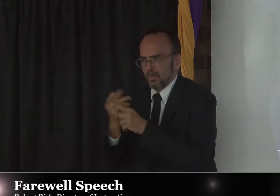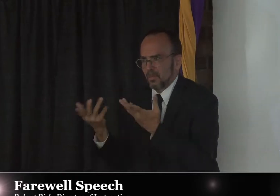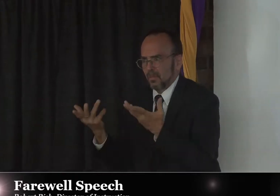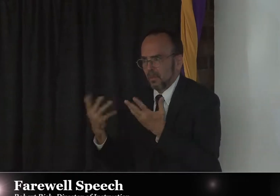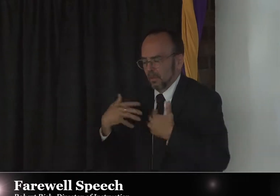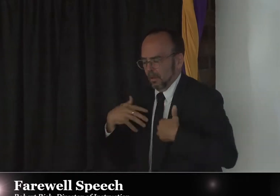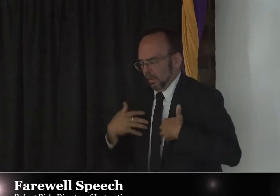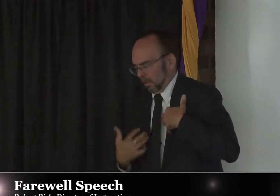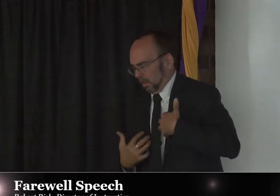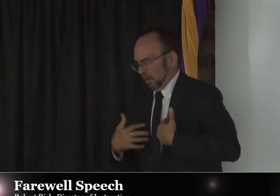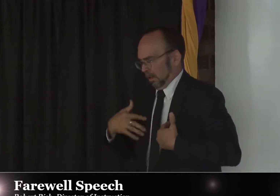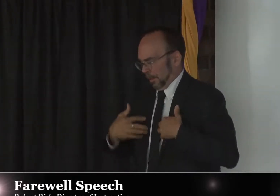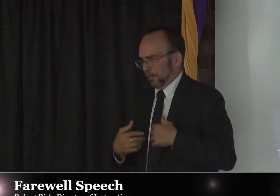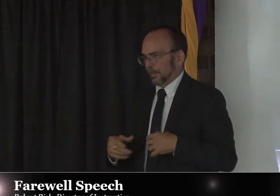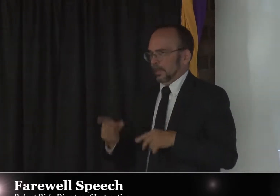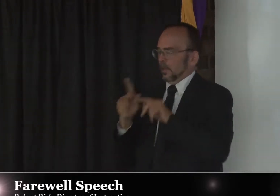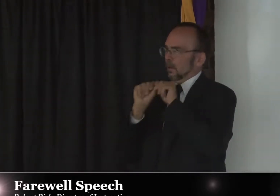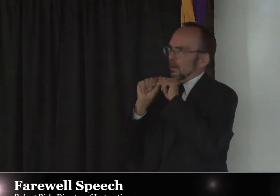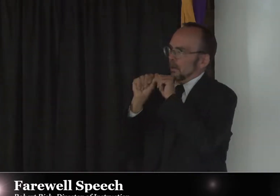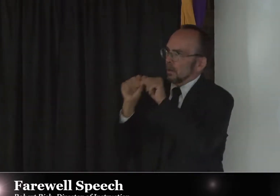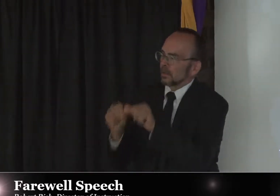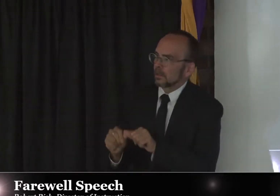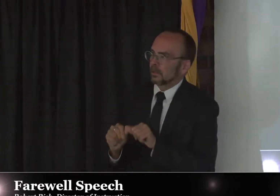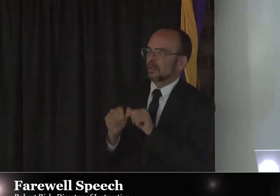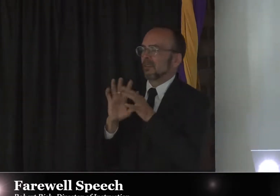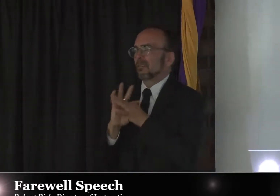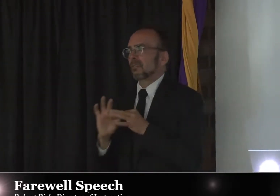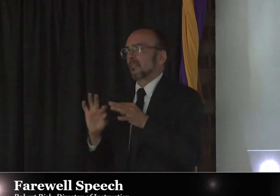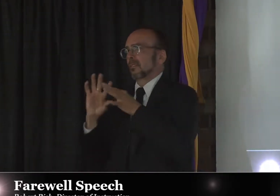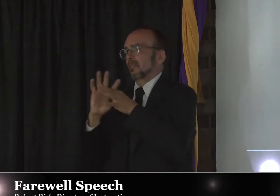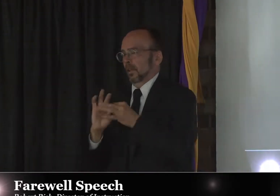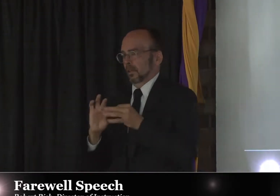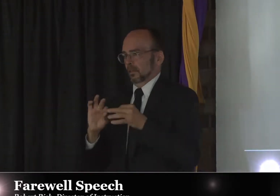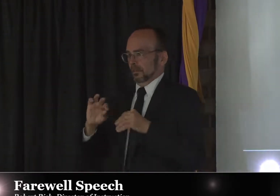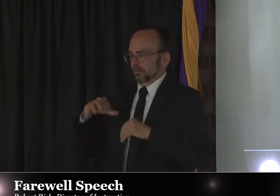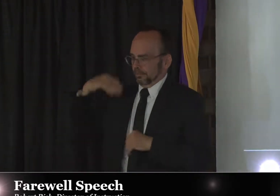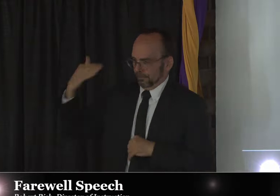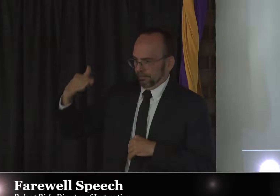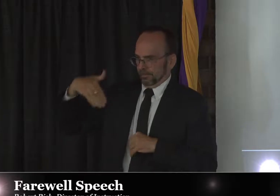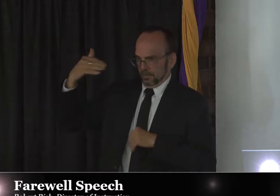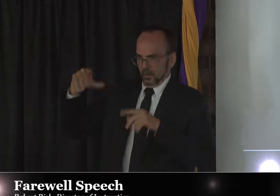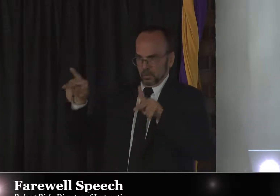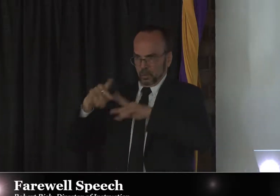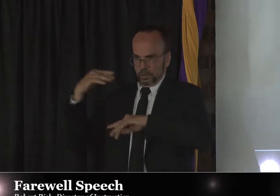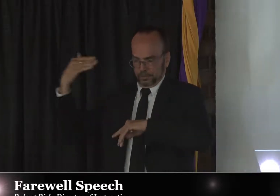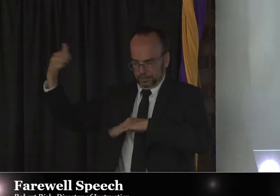end. The other brother was so upset, and he kept talking about it. He couldn't get over it.